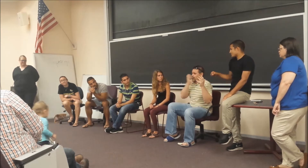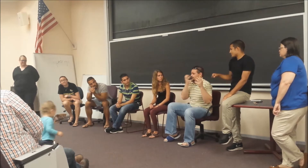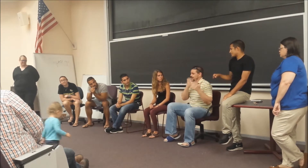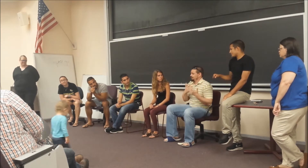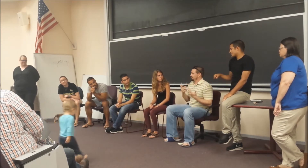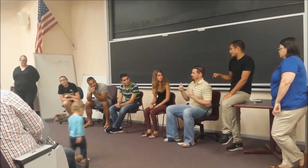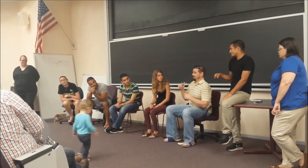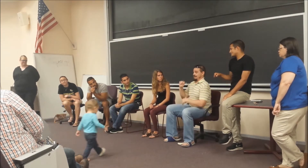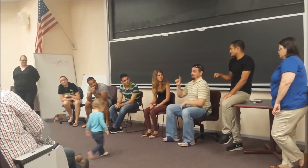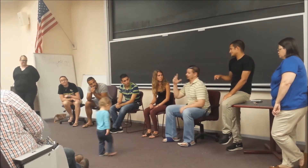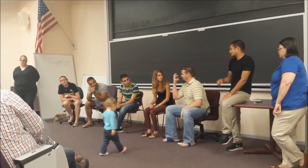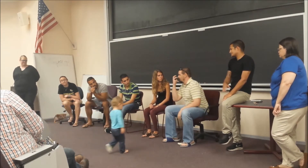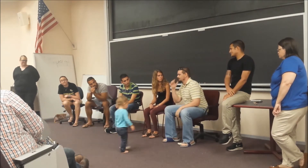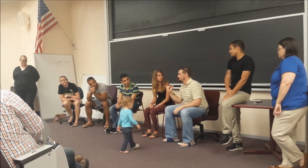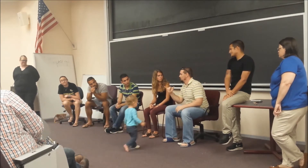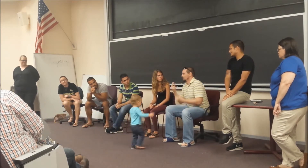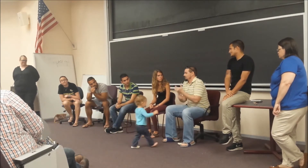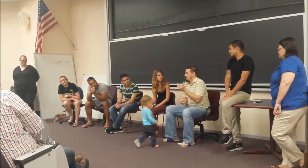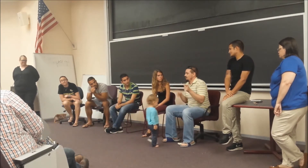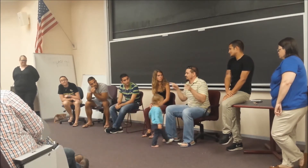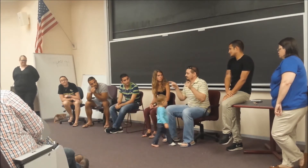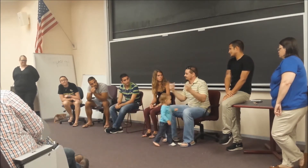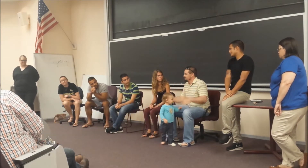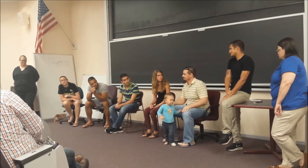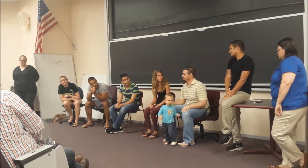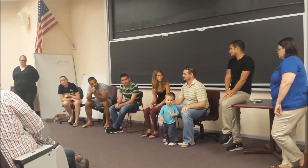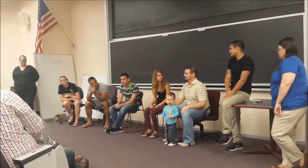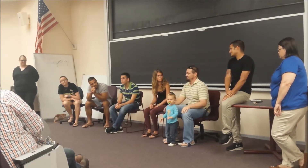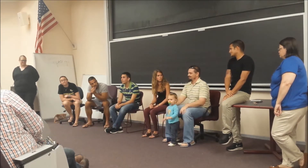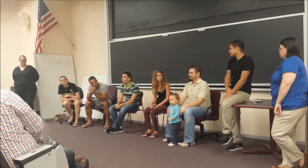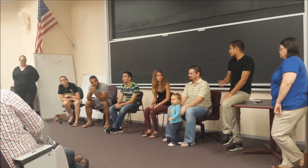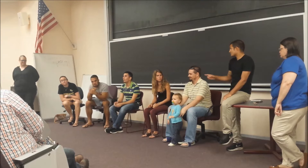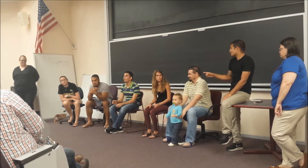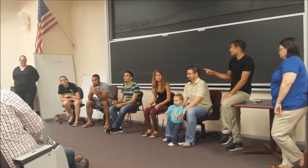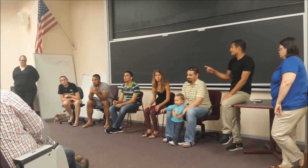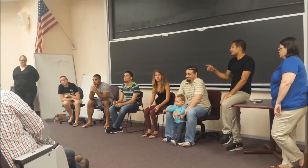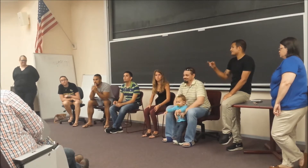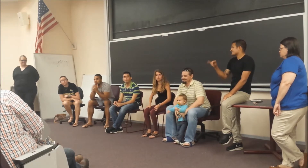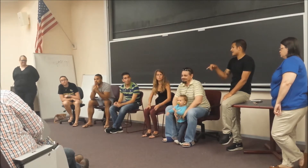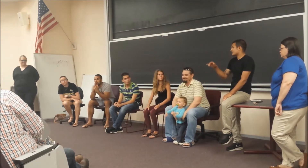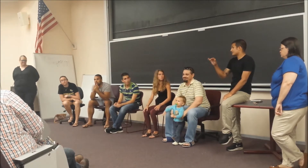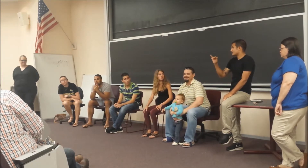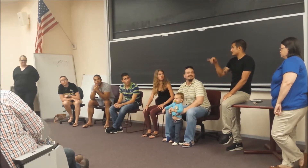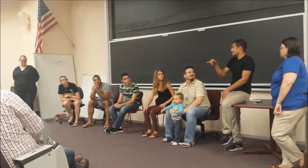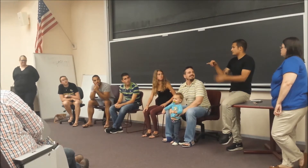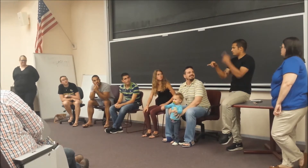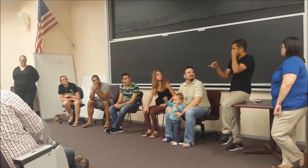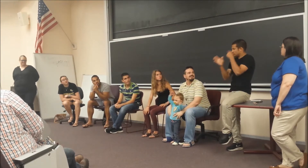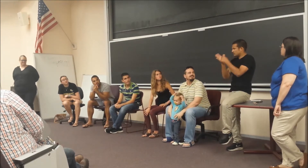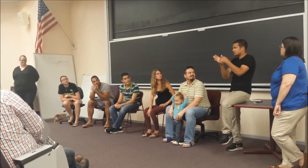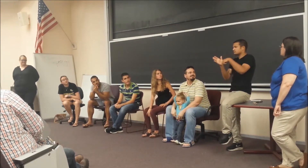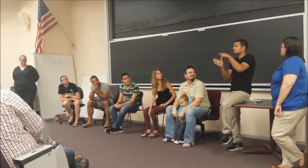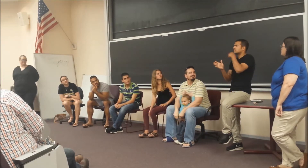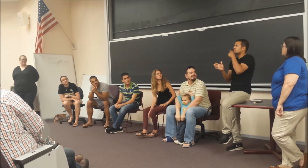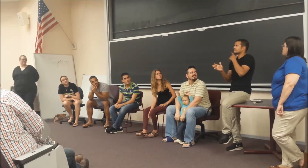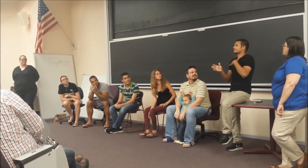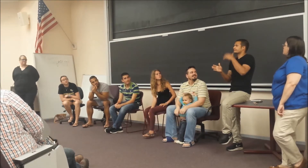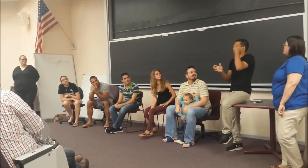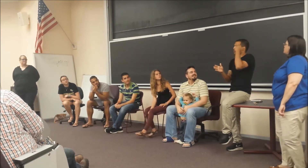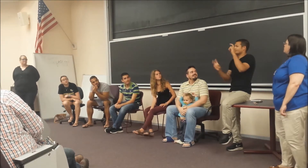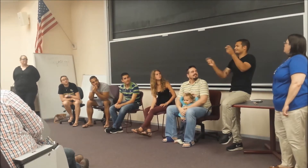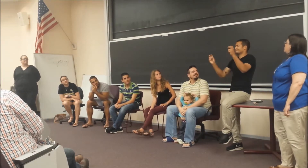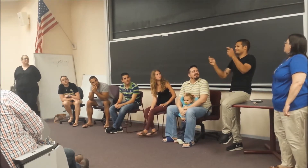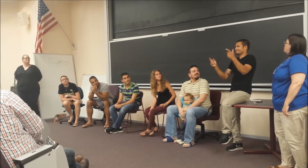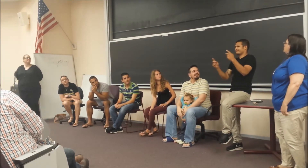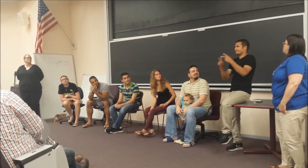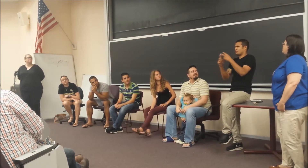both languages are cool. English is awesome, and ASL is awesome as well, so I go with both. Well, for